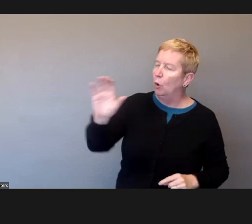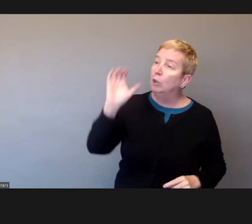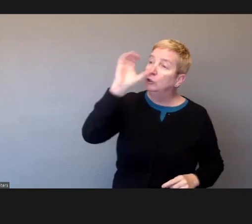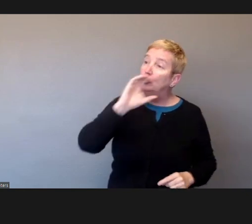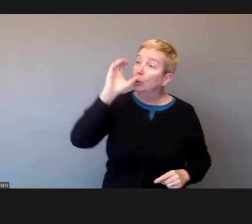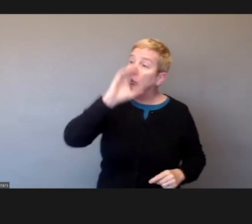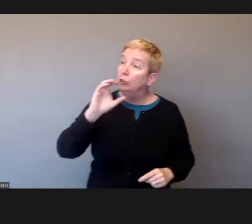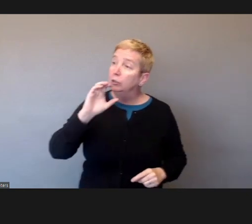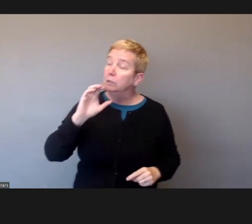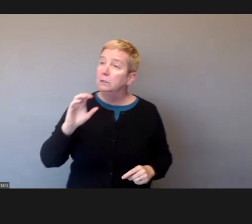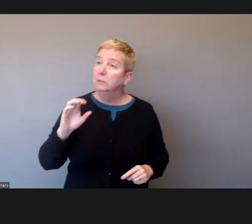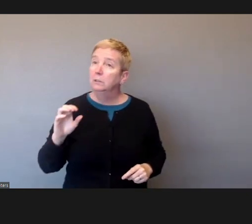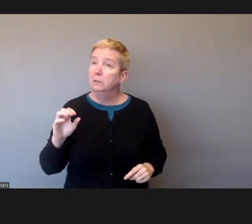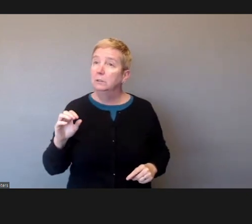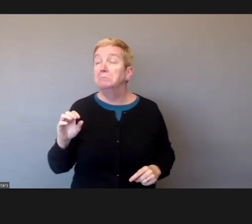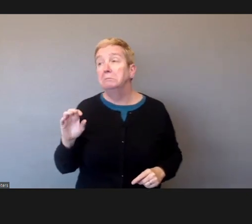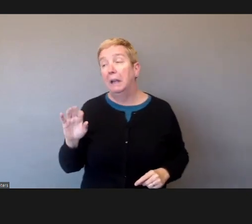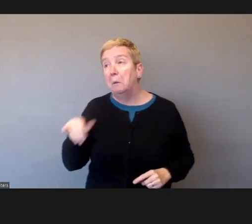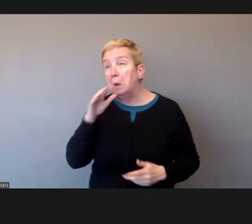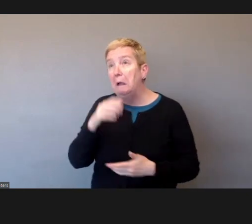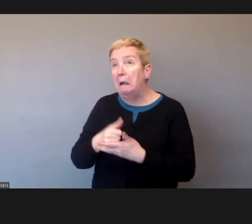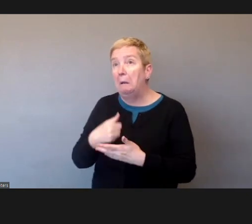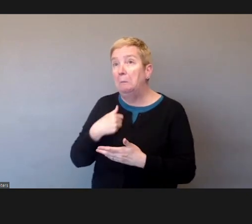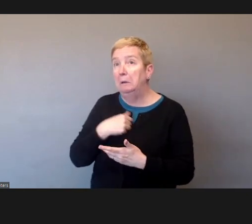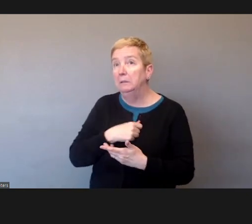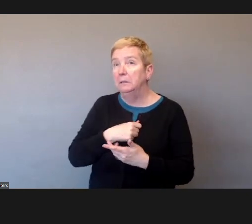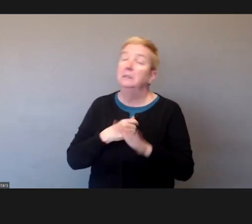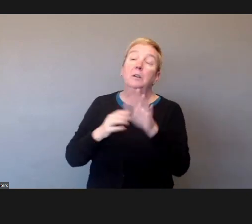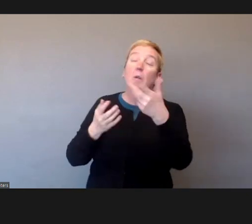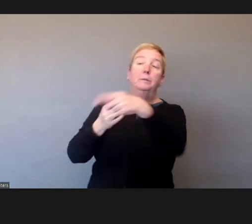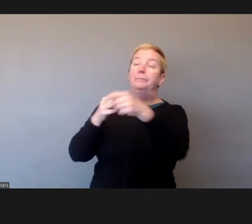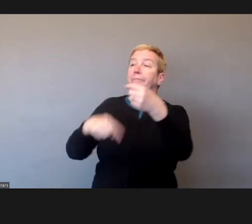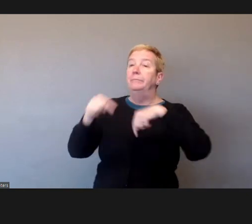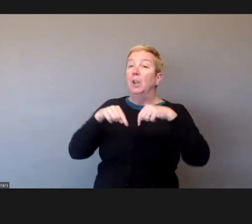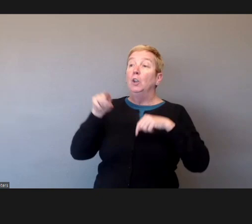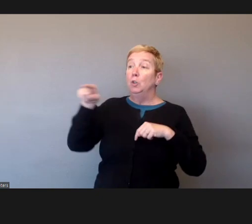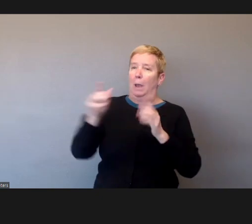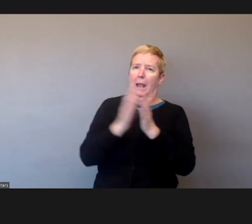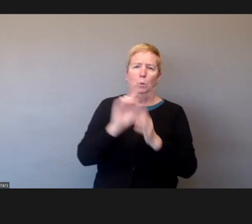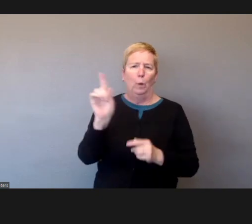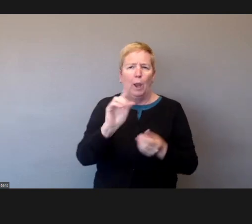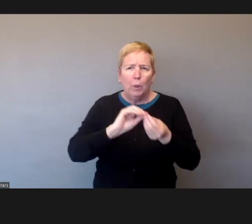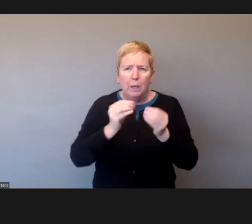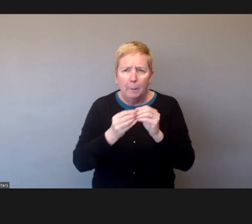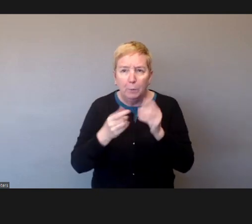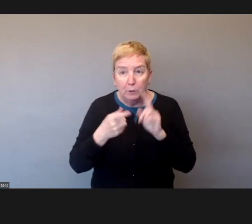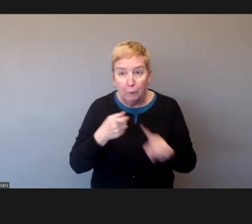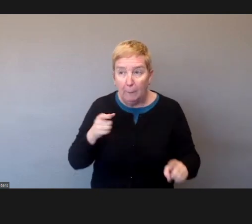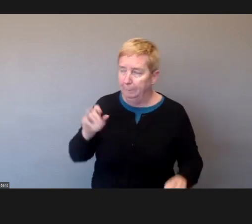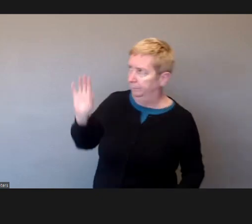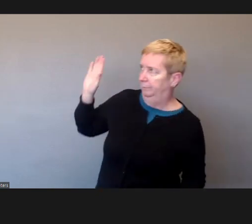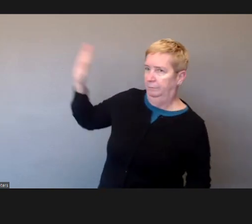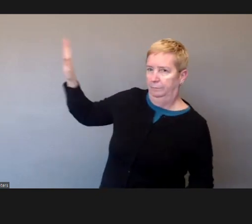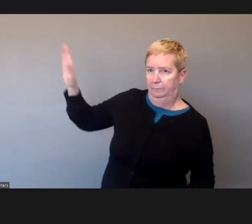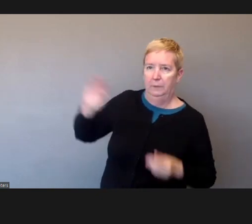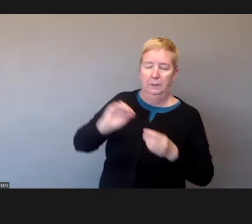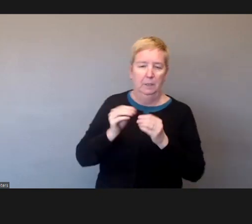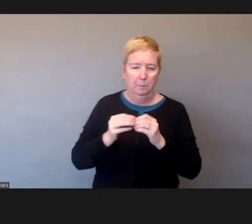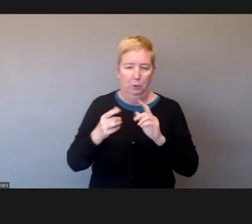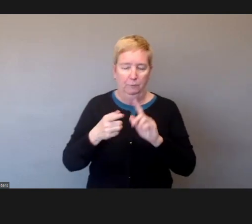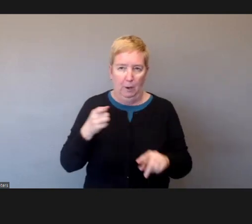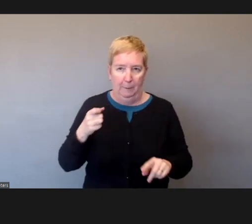help that if we could report that as well. And then where does the data come from? It actually the data gets